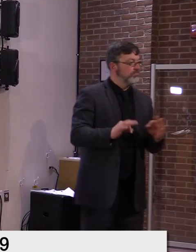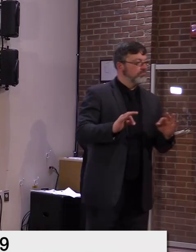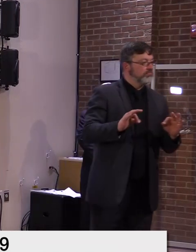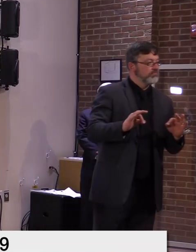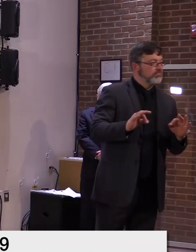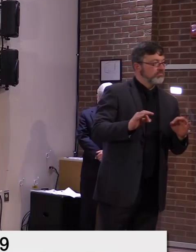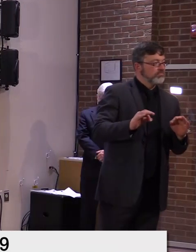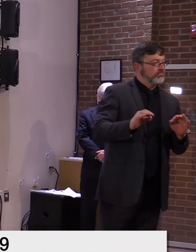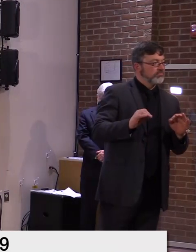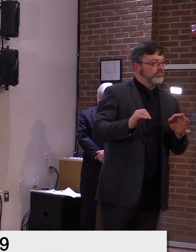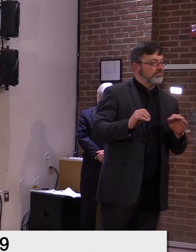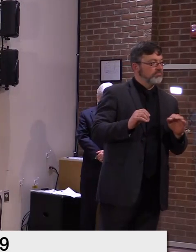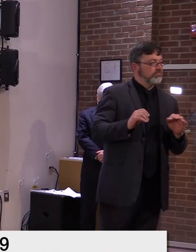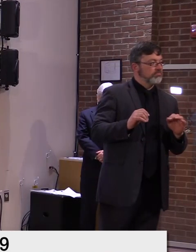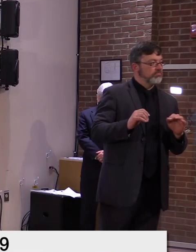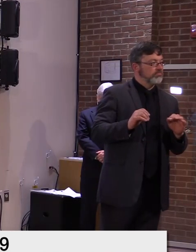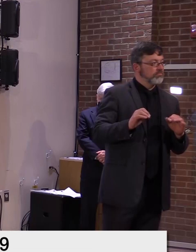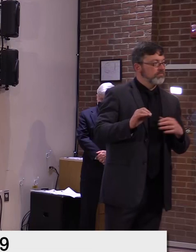Thanks.